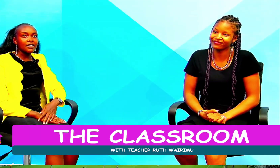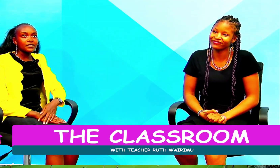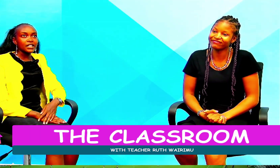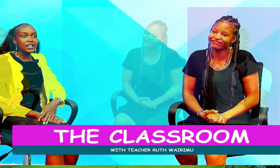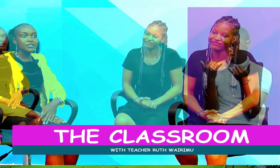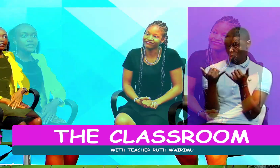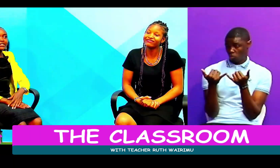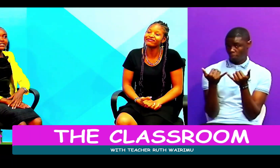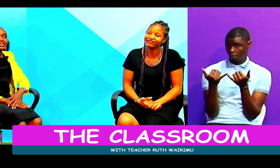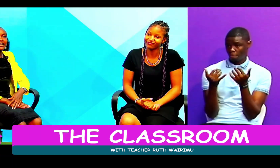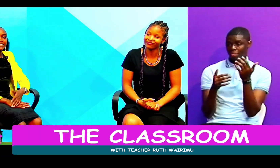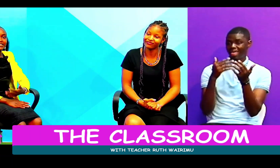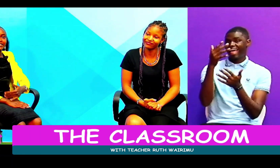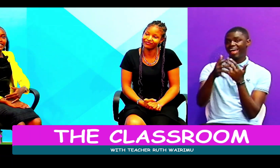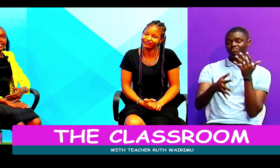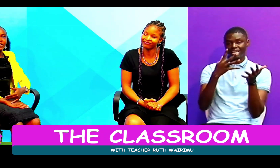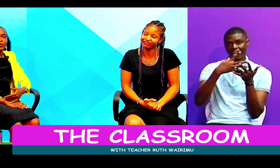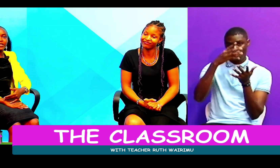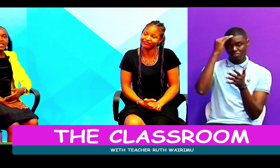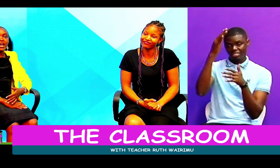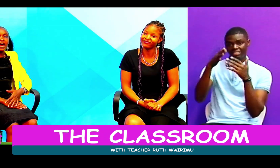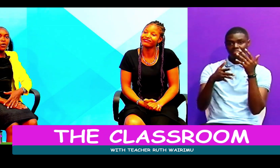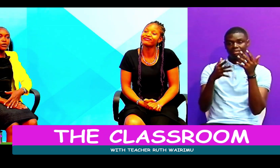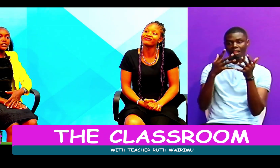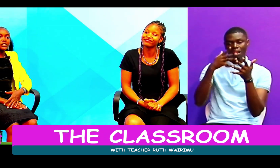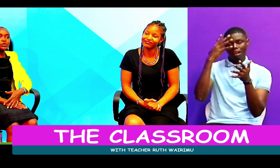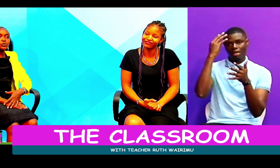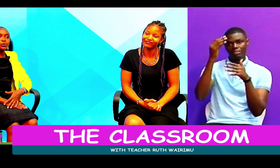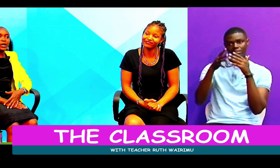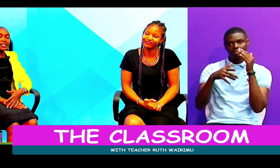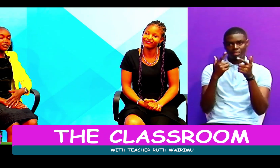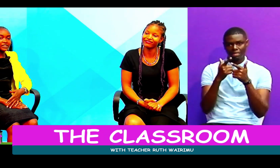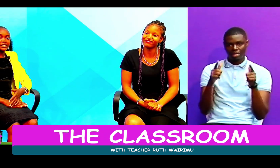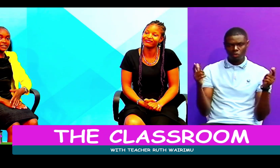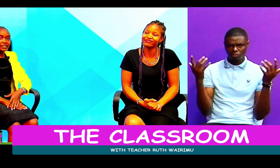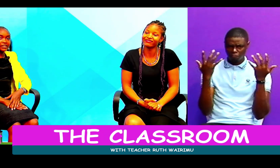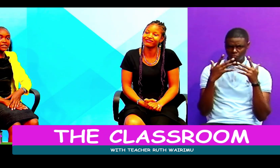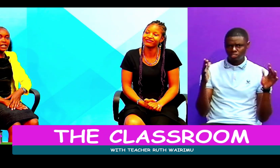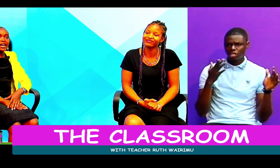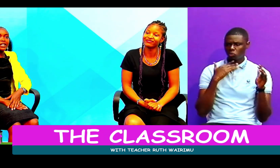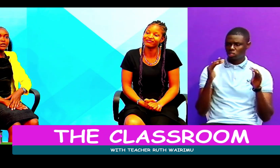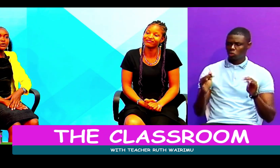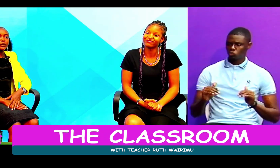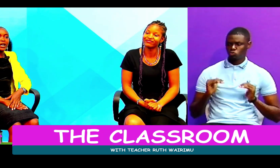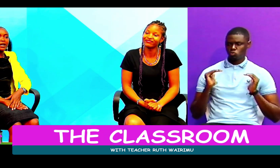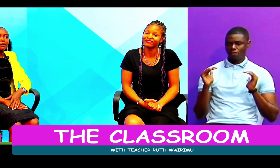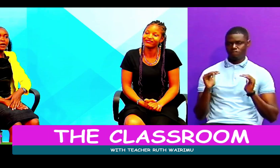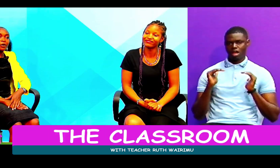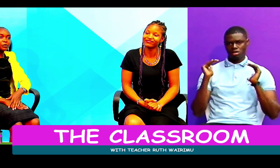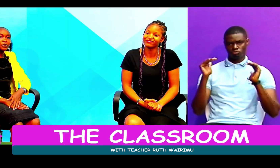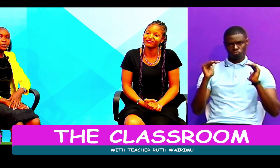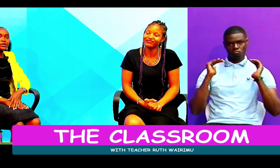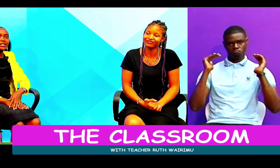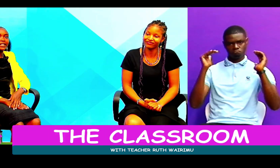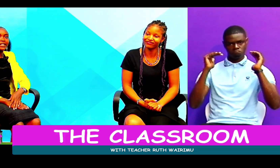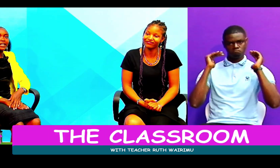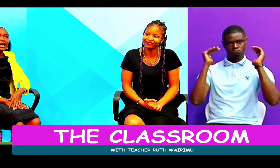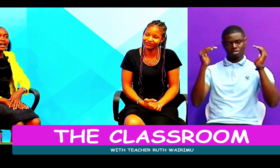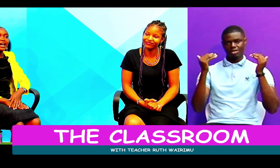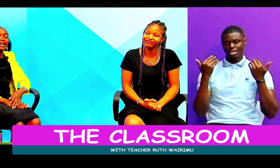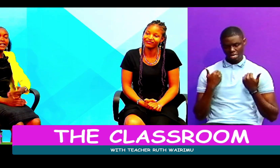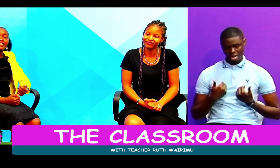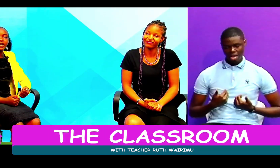yeah, after I finished learning sign language, I wanted to advance in it, and also I'm happy because